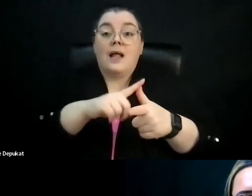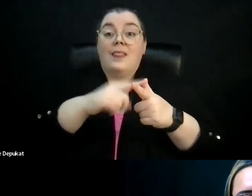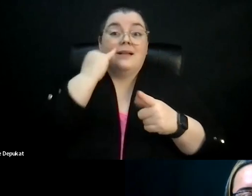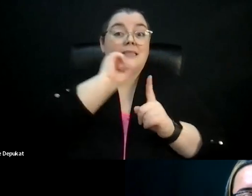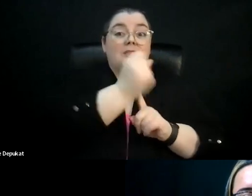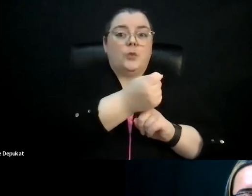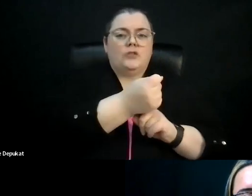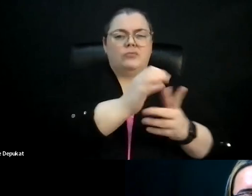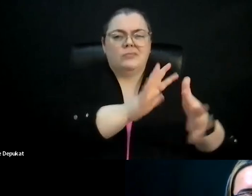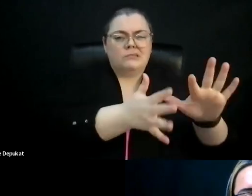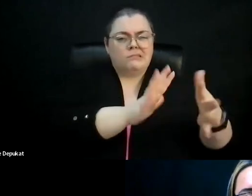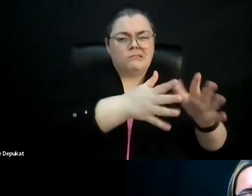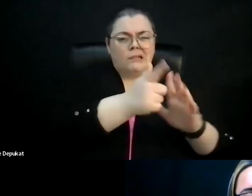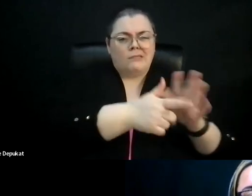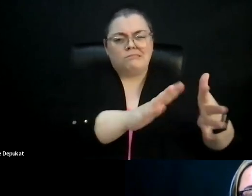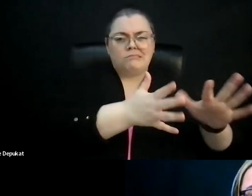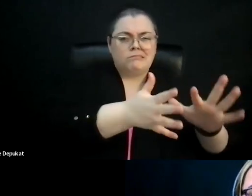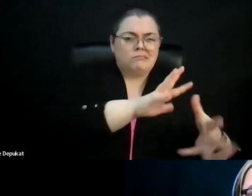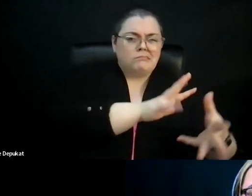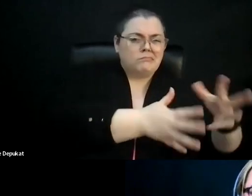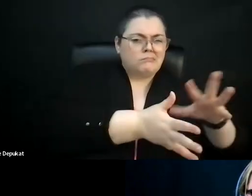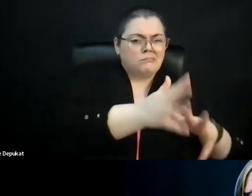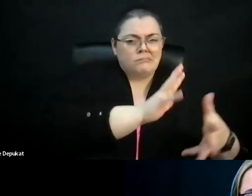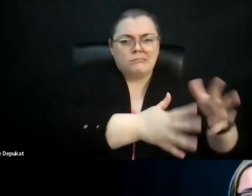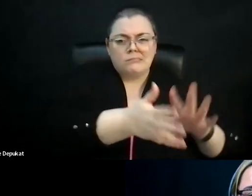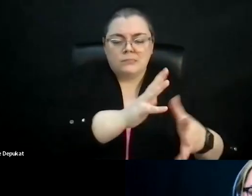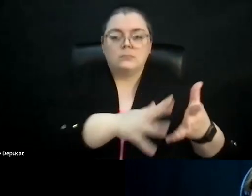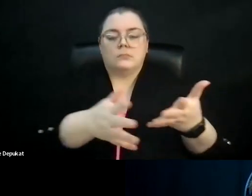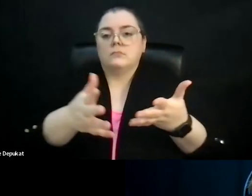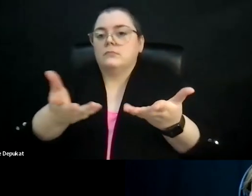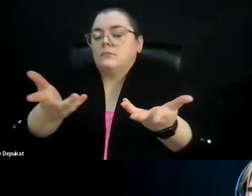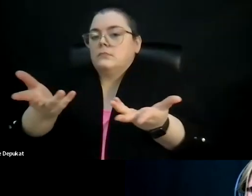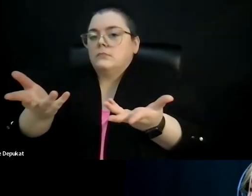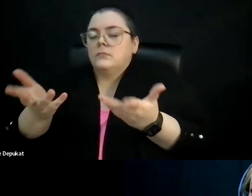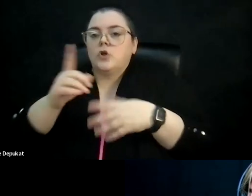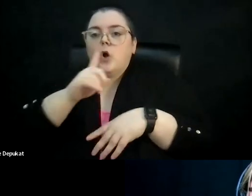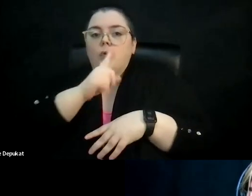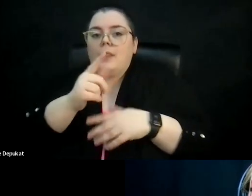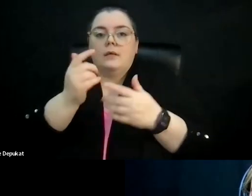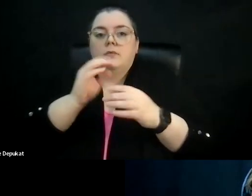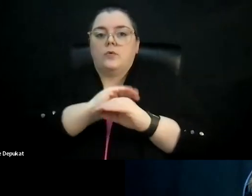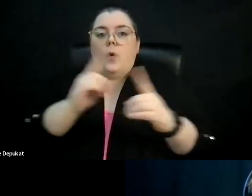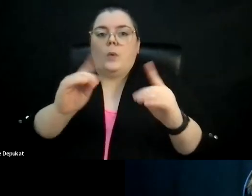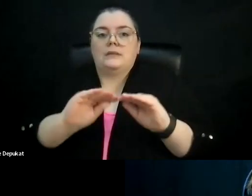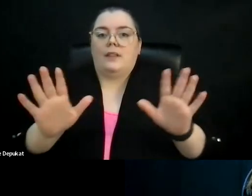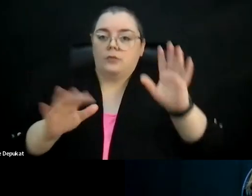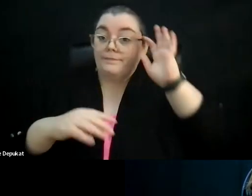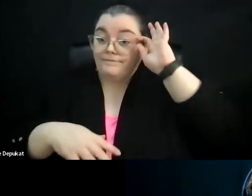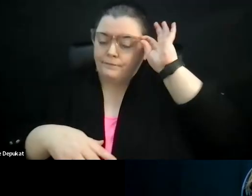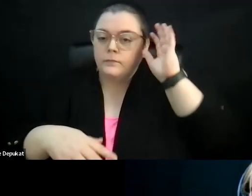and unclear there. If situation is, this could be legal, is it legal? We're not sure. Those situations arise, and no one's